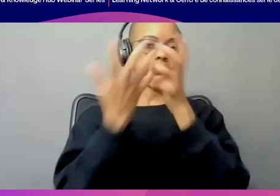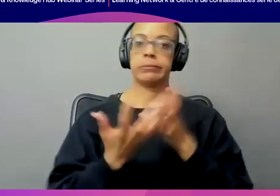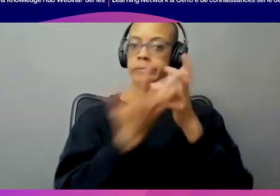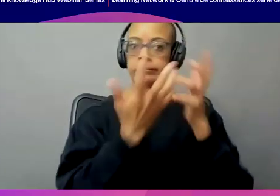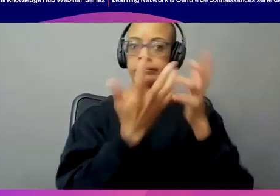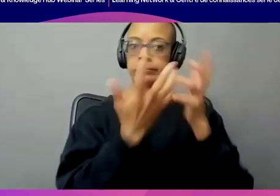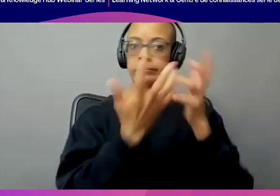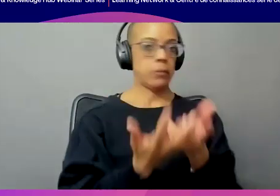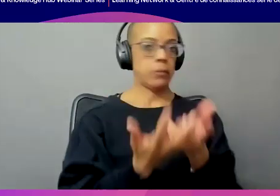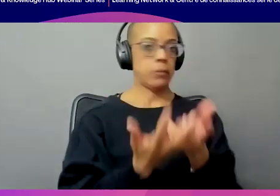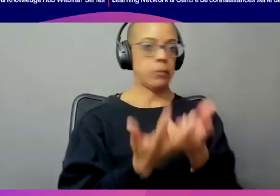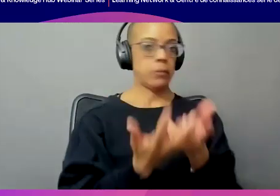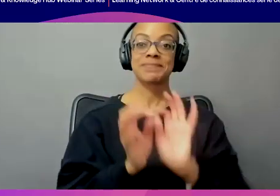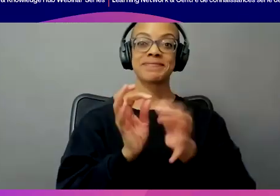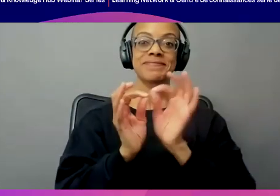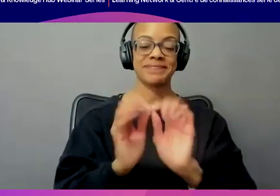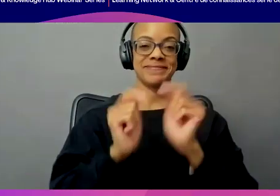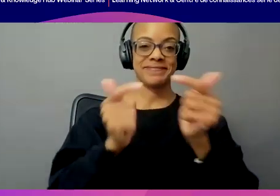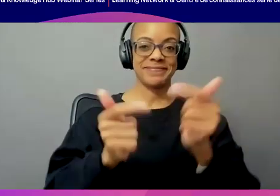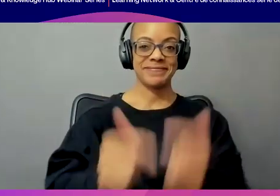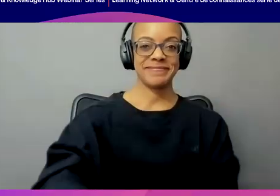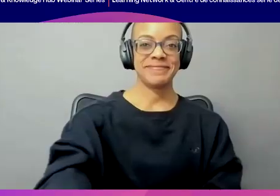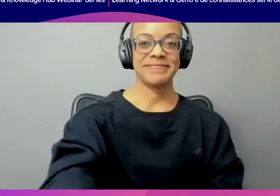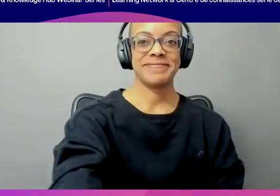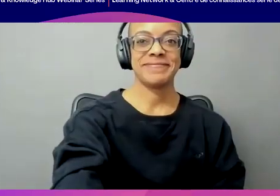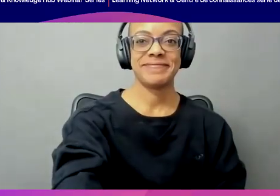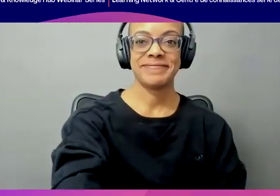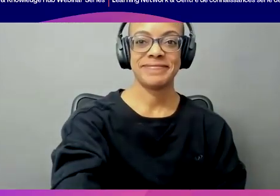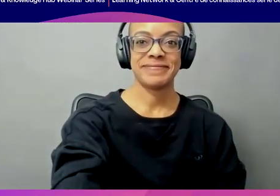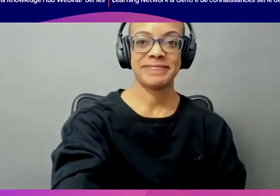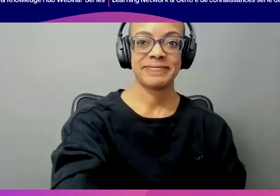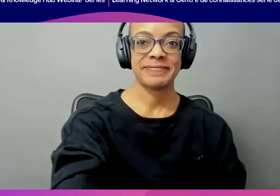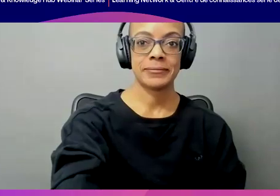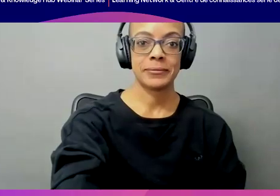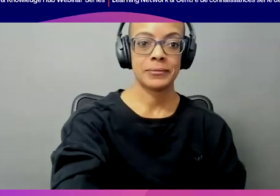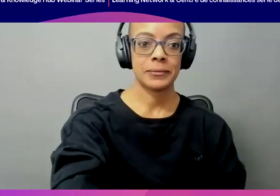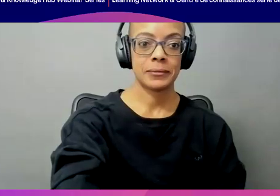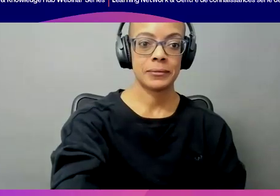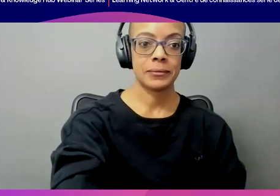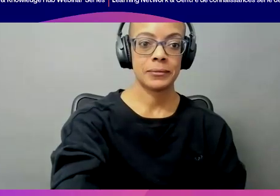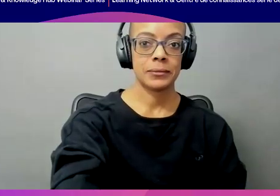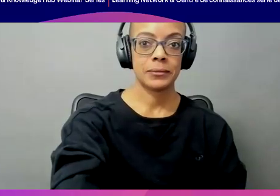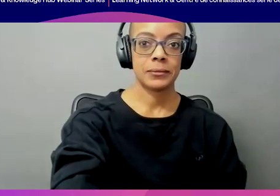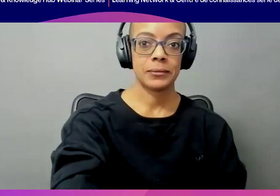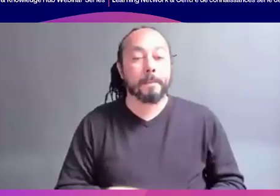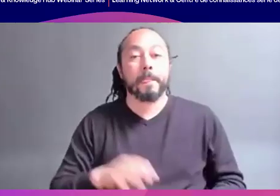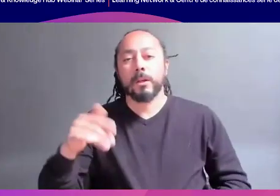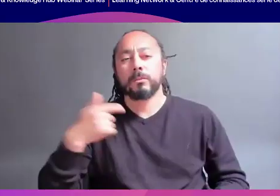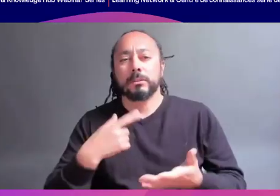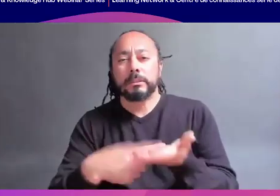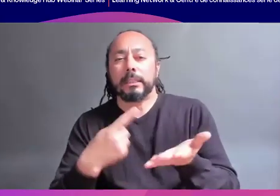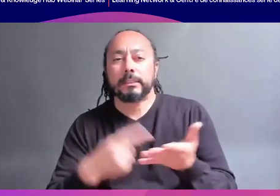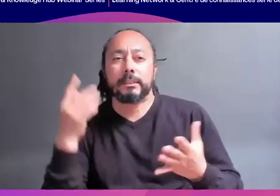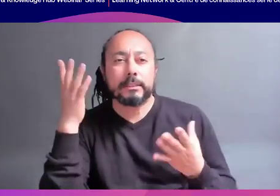group, we've already talked about multiple ones around data cards and lap, data, tablets, and